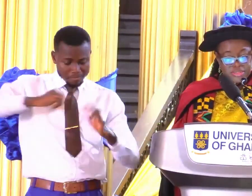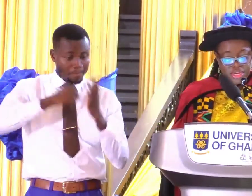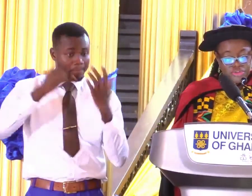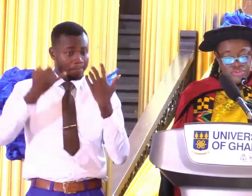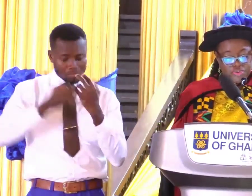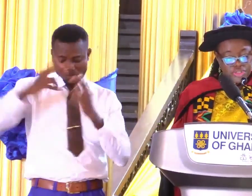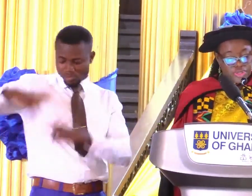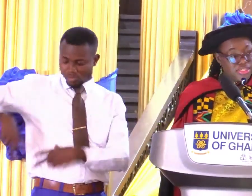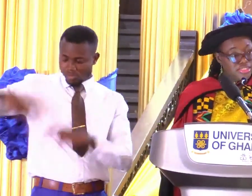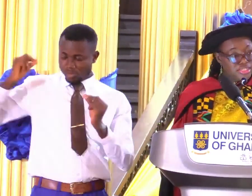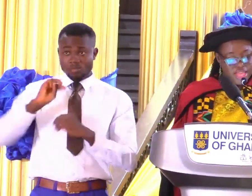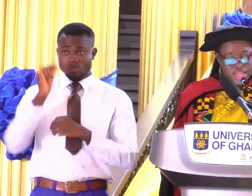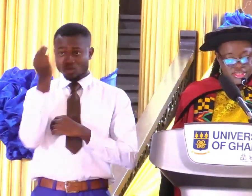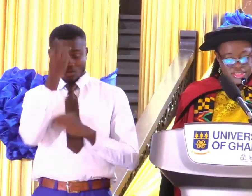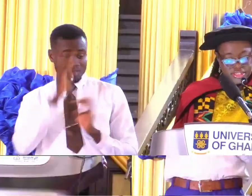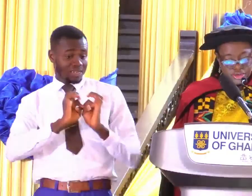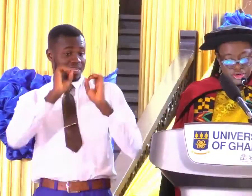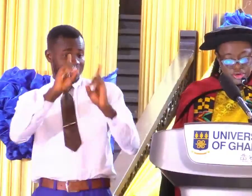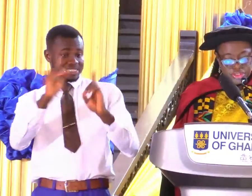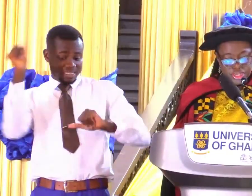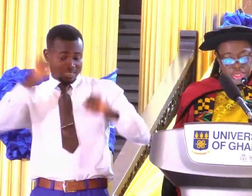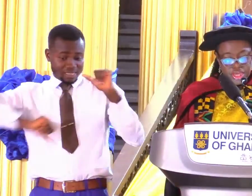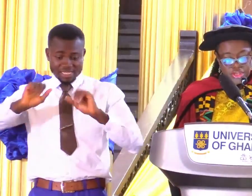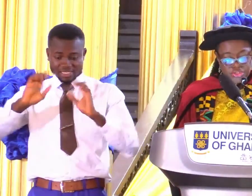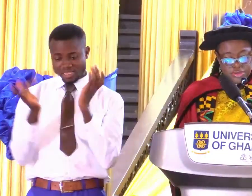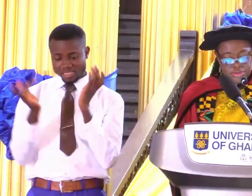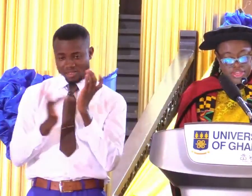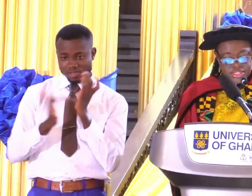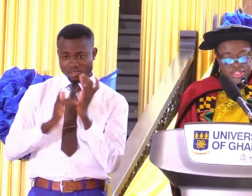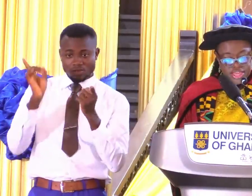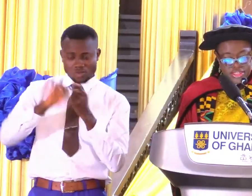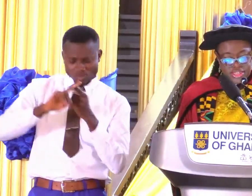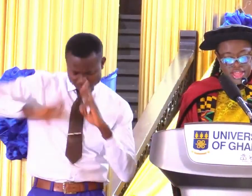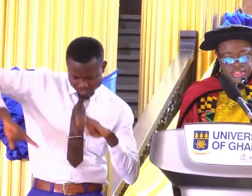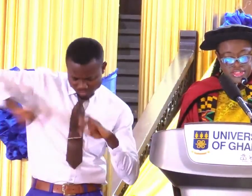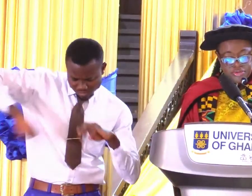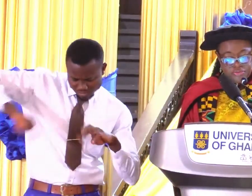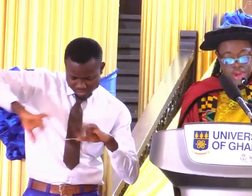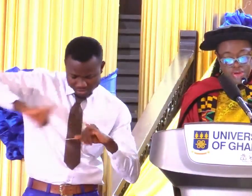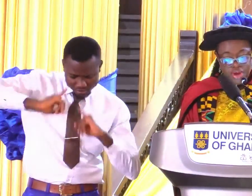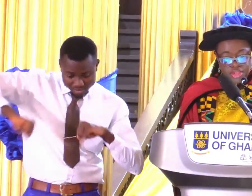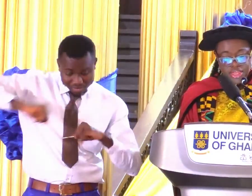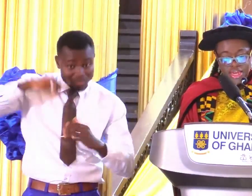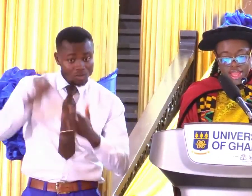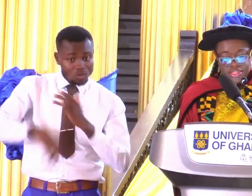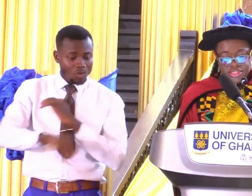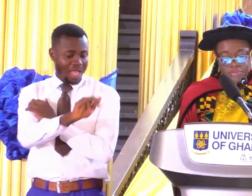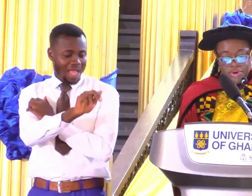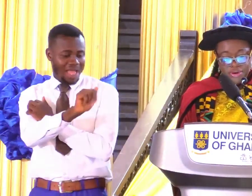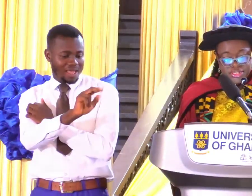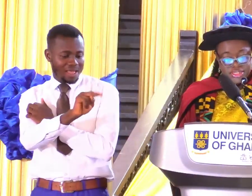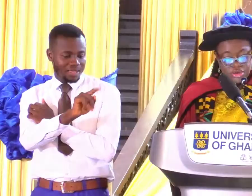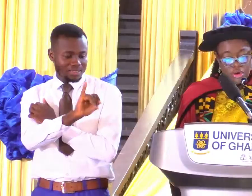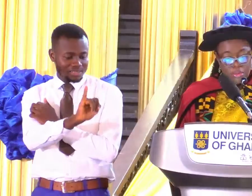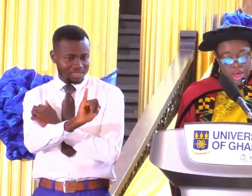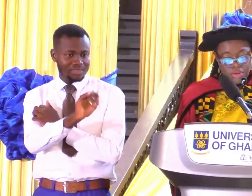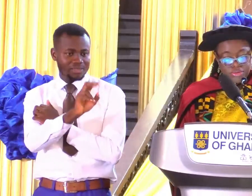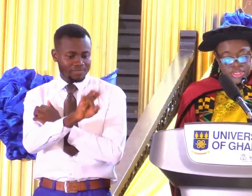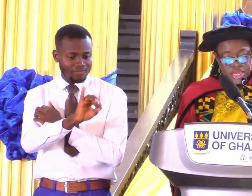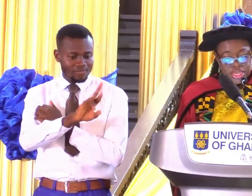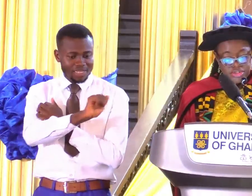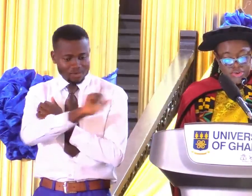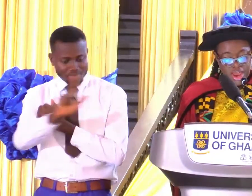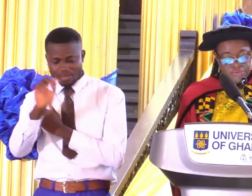Japanese Ministry of Education, Science, and Technology to investigate antiviral and antiparasitic